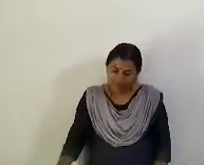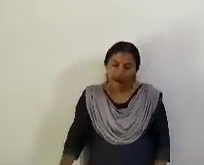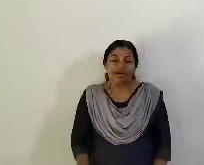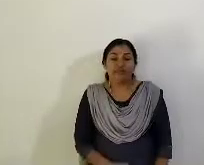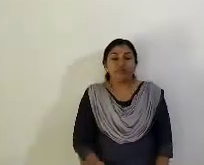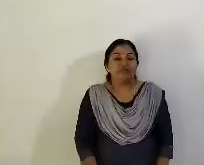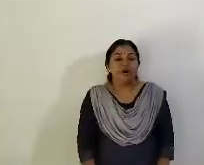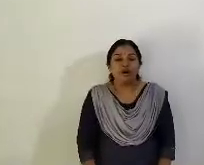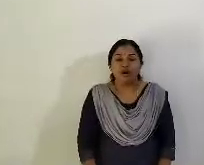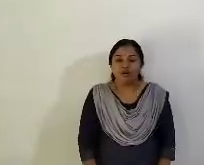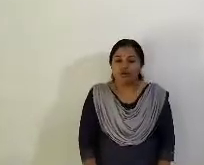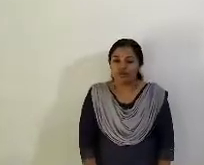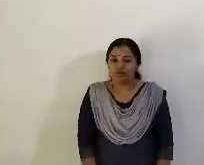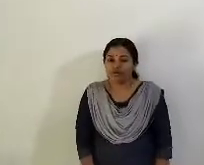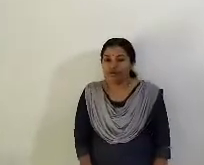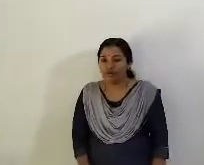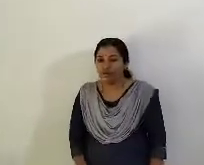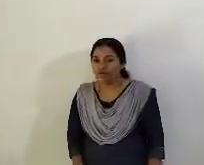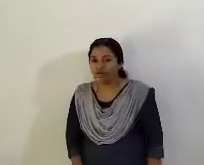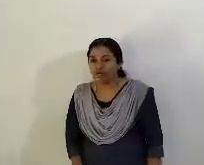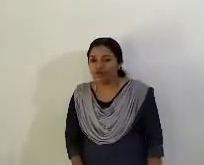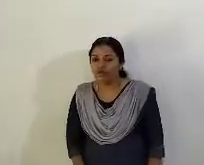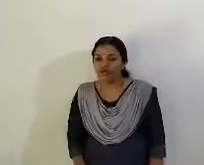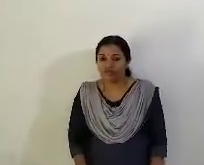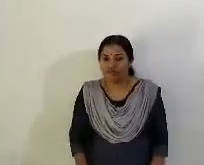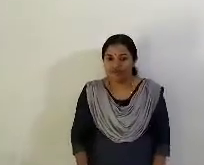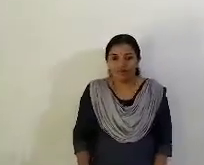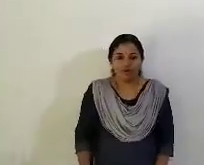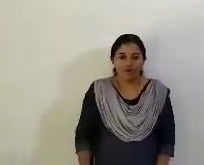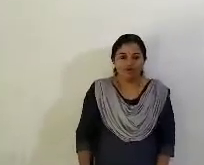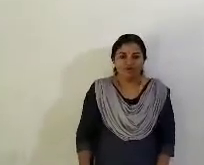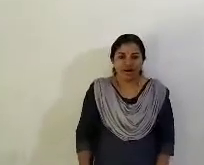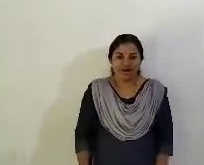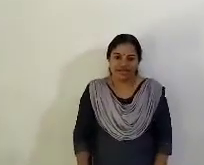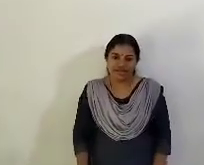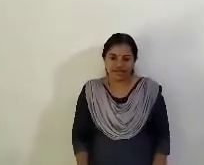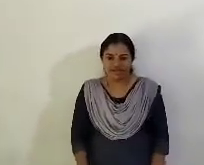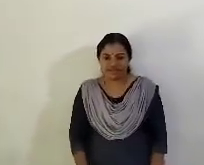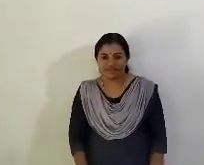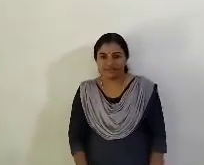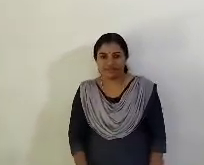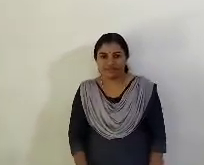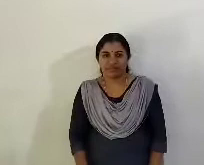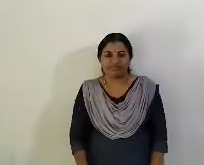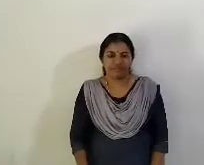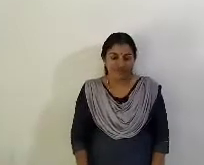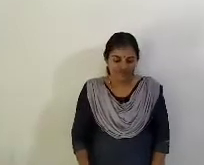I welcome all of you to our new session of IT class.